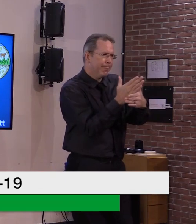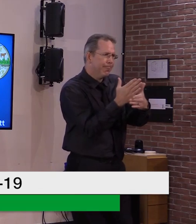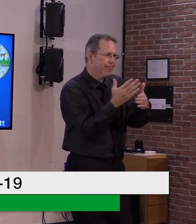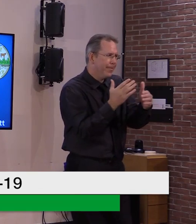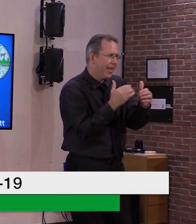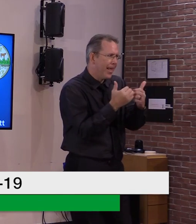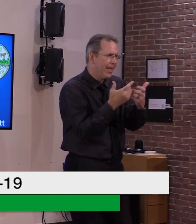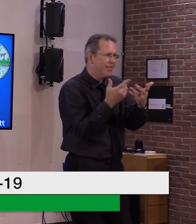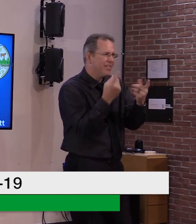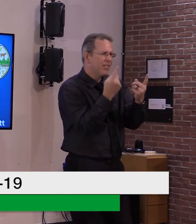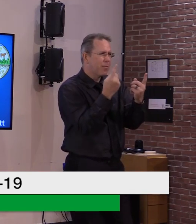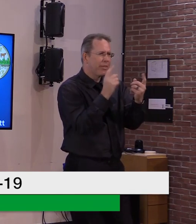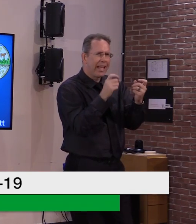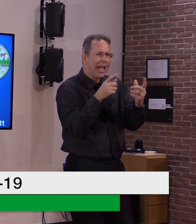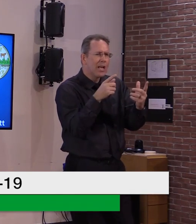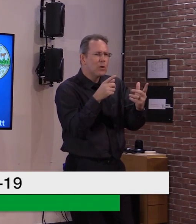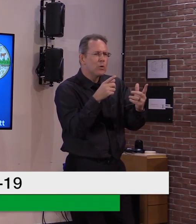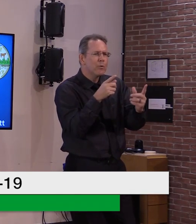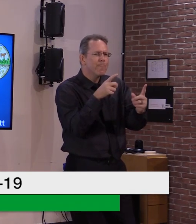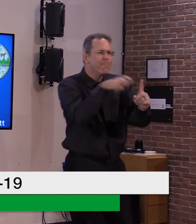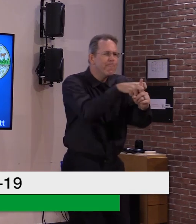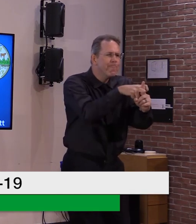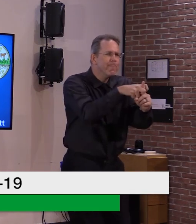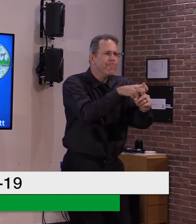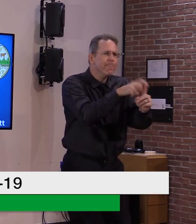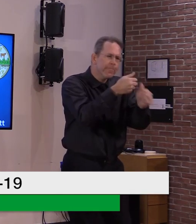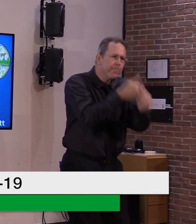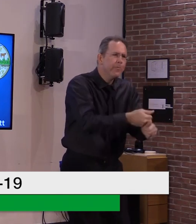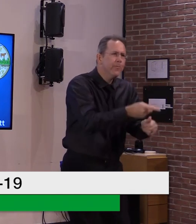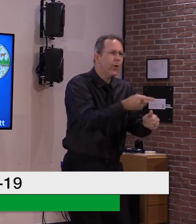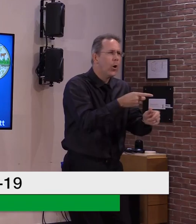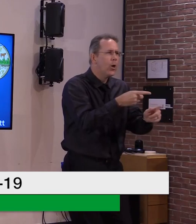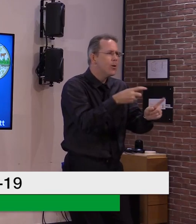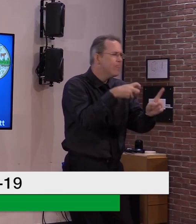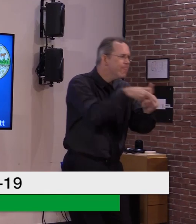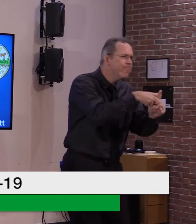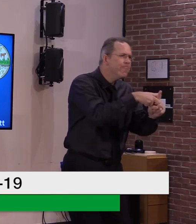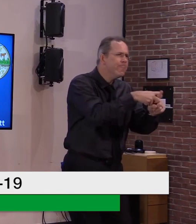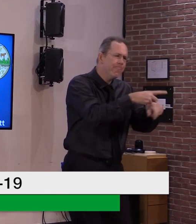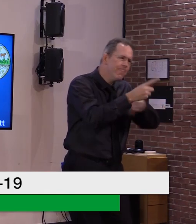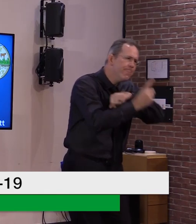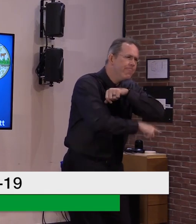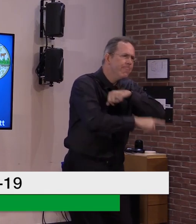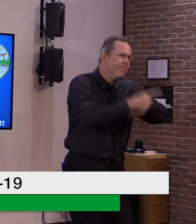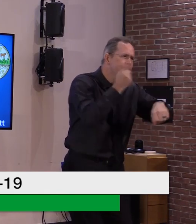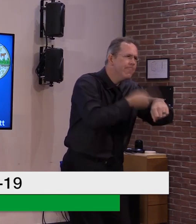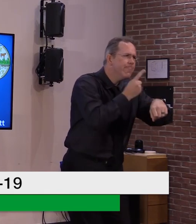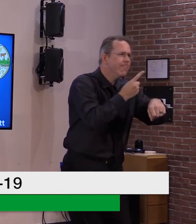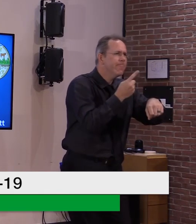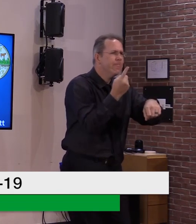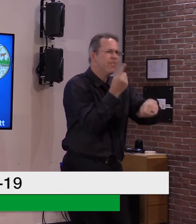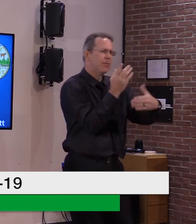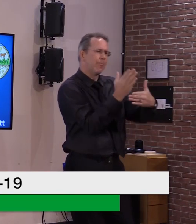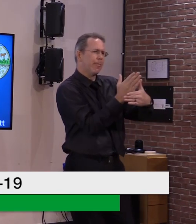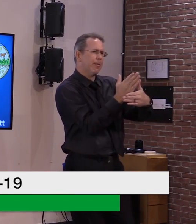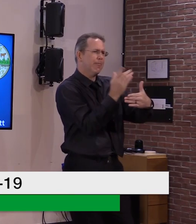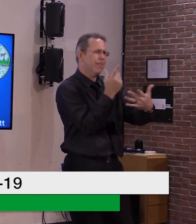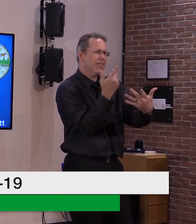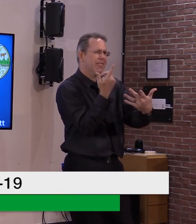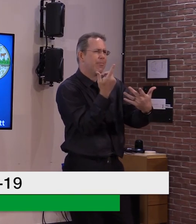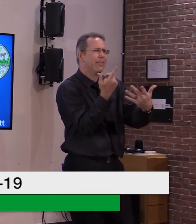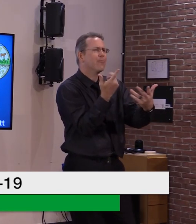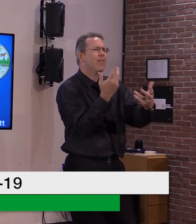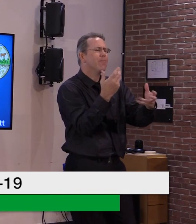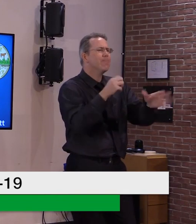i appreciate you appealing to people's higher angels but uh you know there were